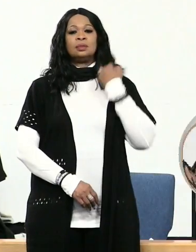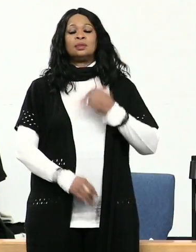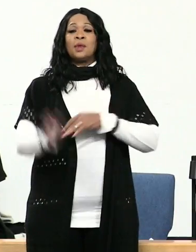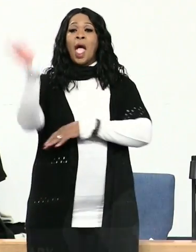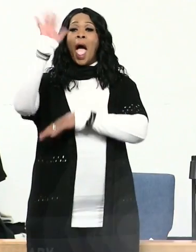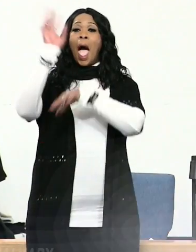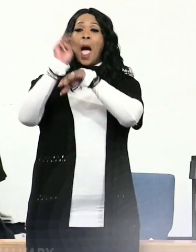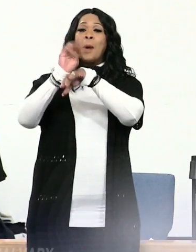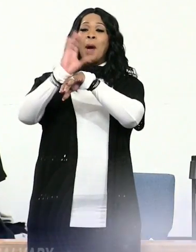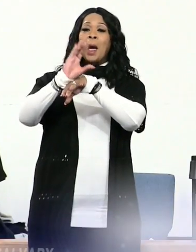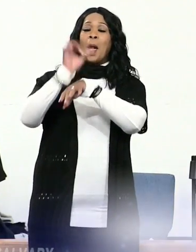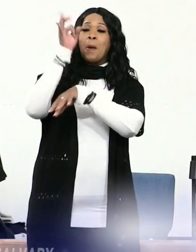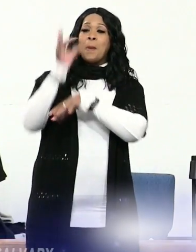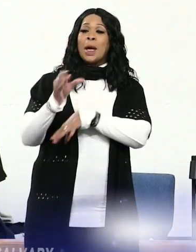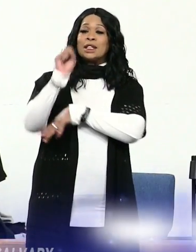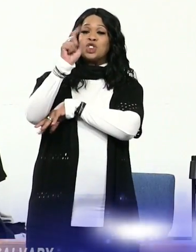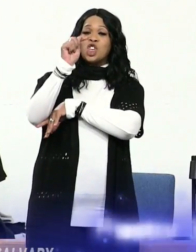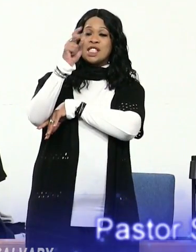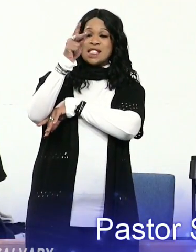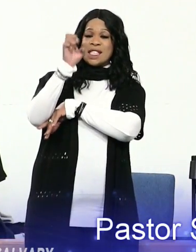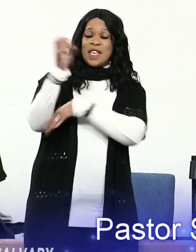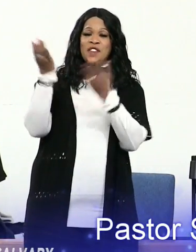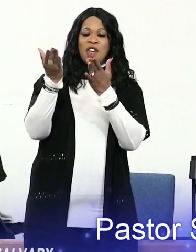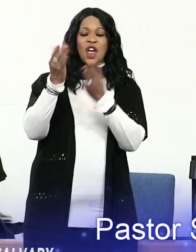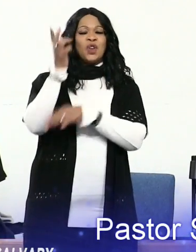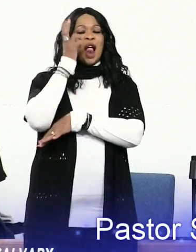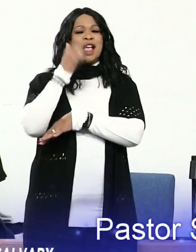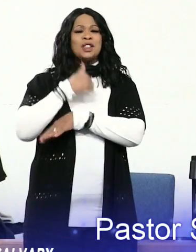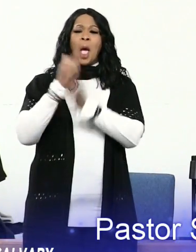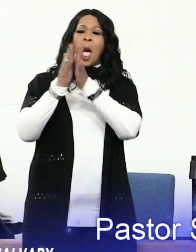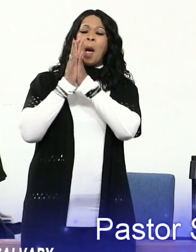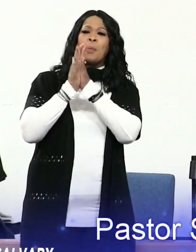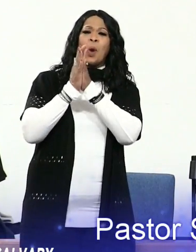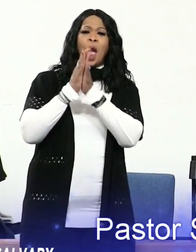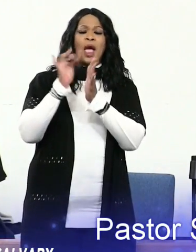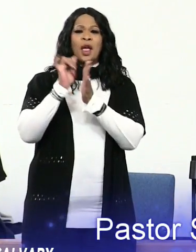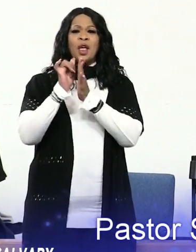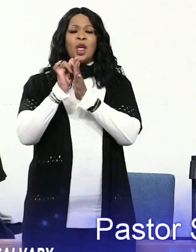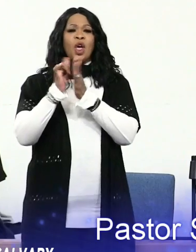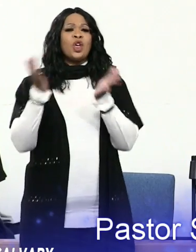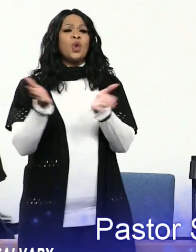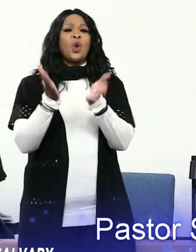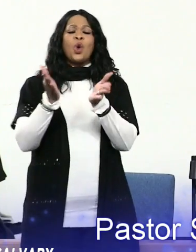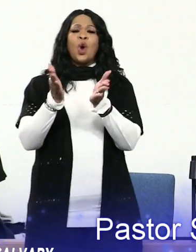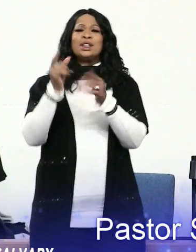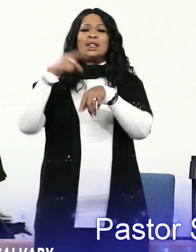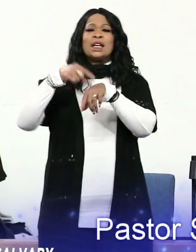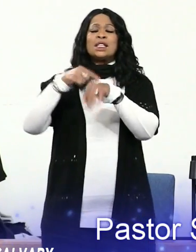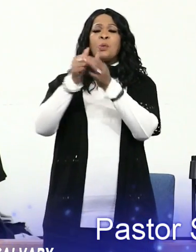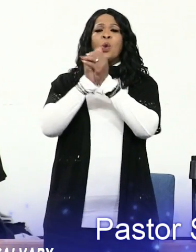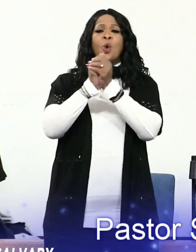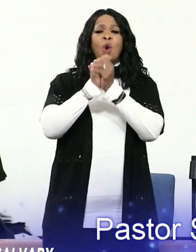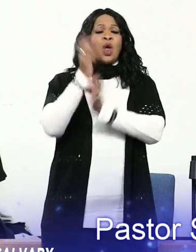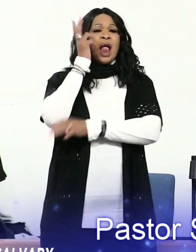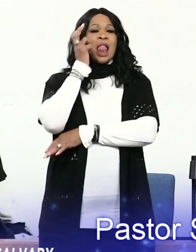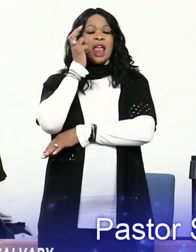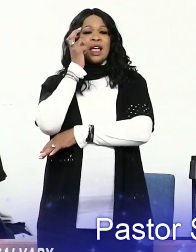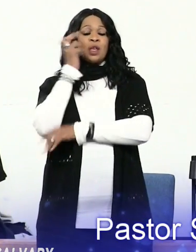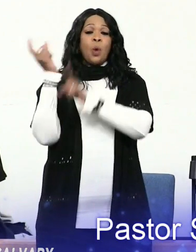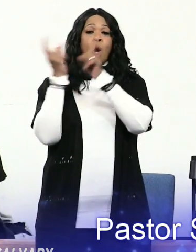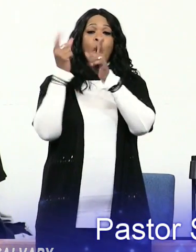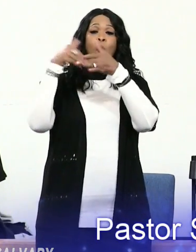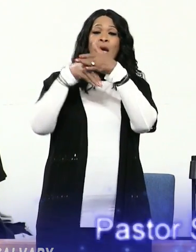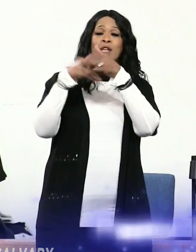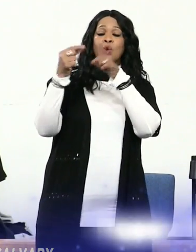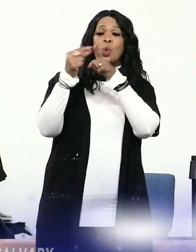Hey, Mount Calvary, Pastor Steve here. Listen, I pray that you were encouraged in our time of worship. Listen, we're going to go ahead and go into the